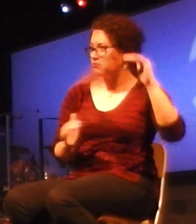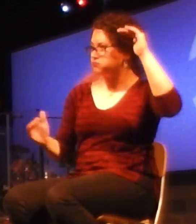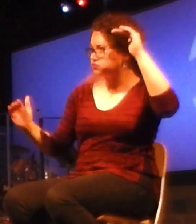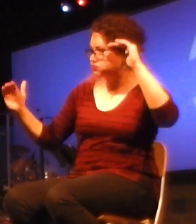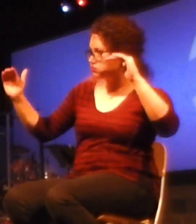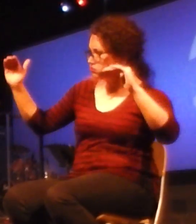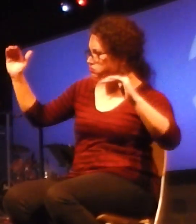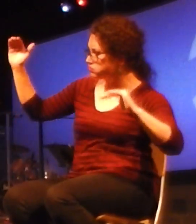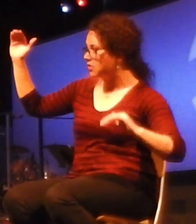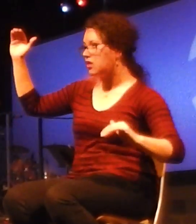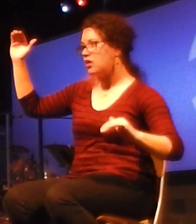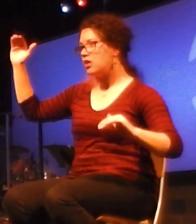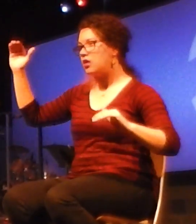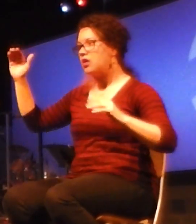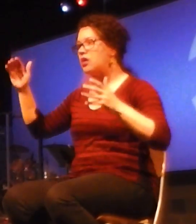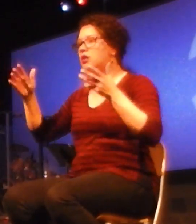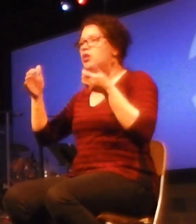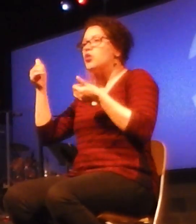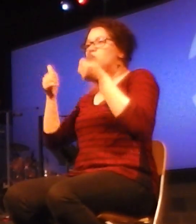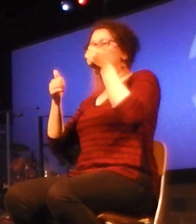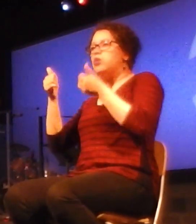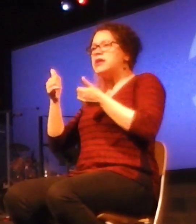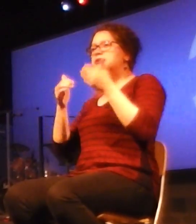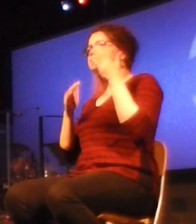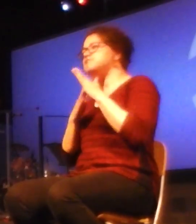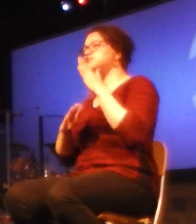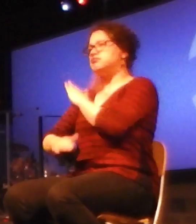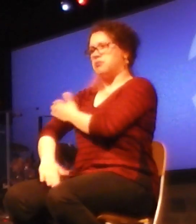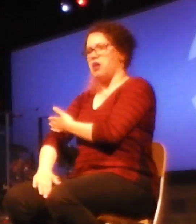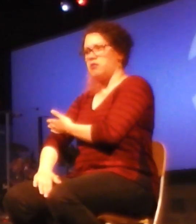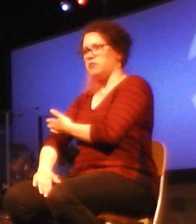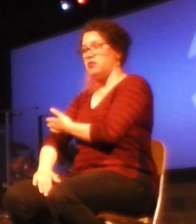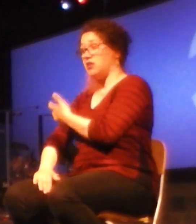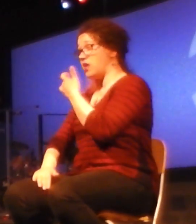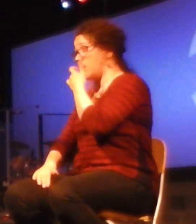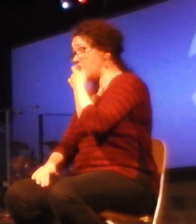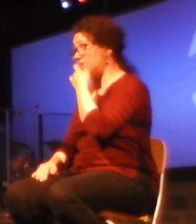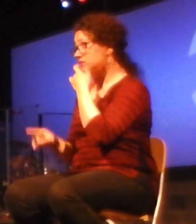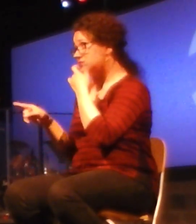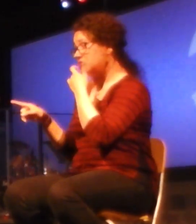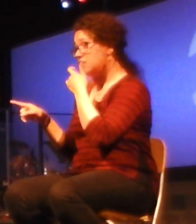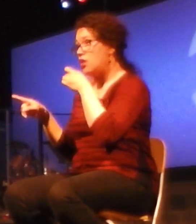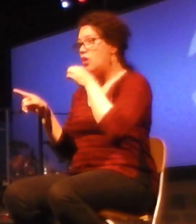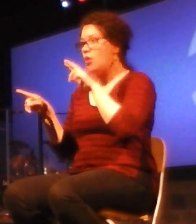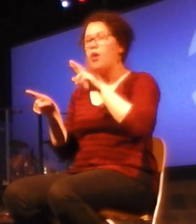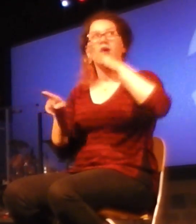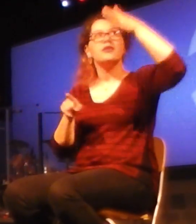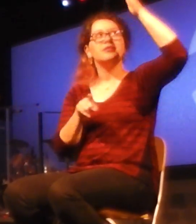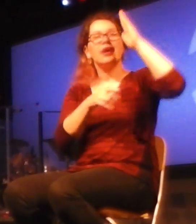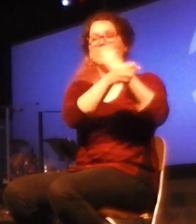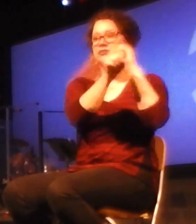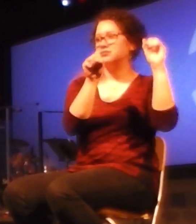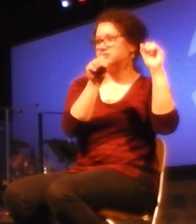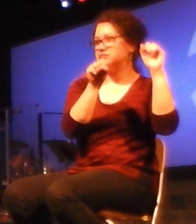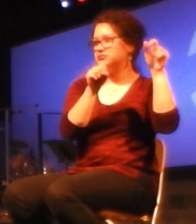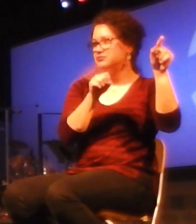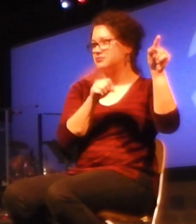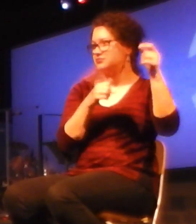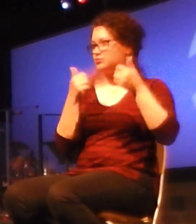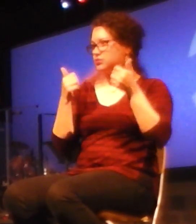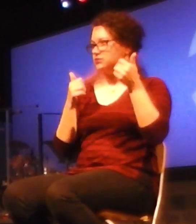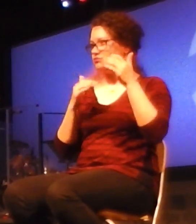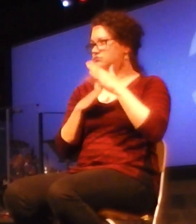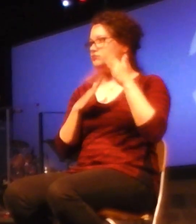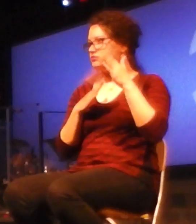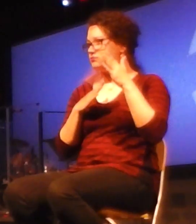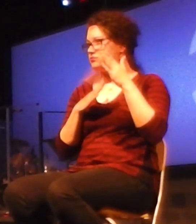more powerful, the addiction or that God can free you from that addiction? Maybe it's failure. Maybe you